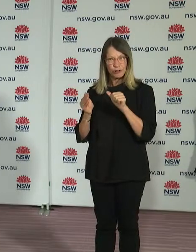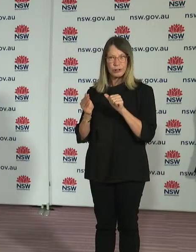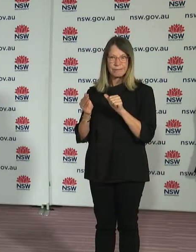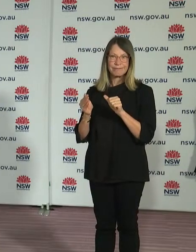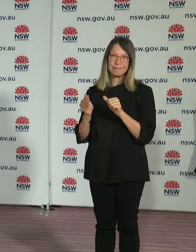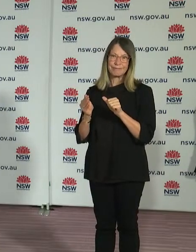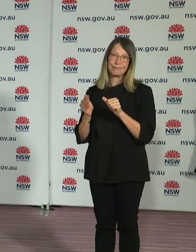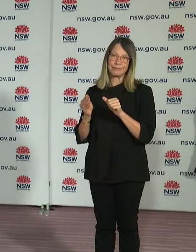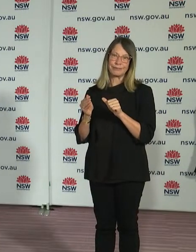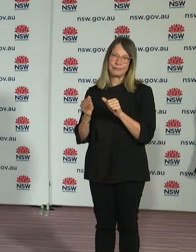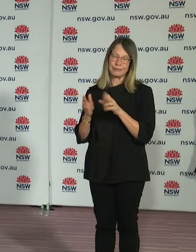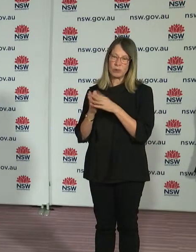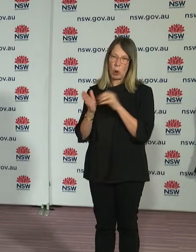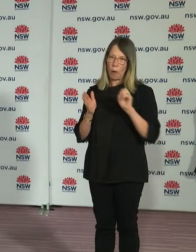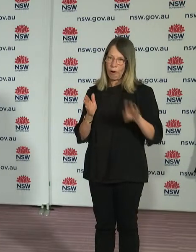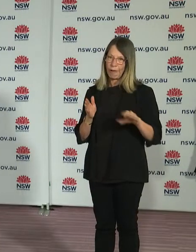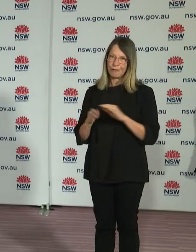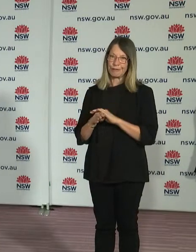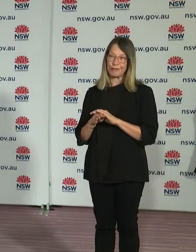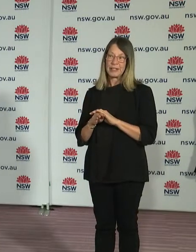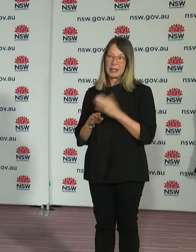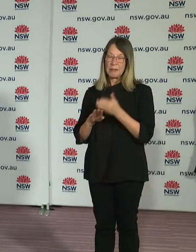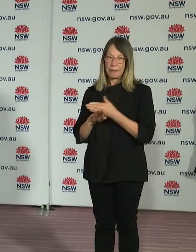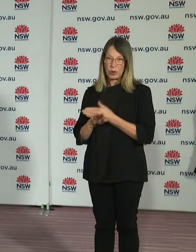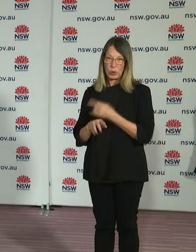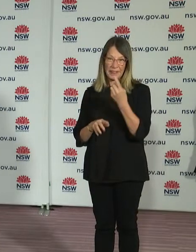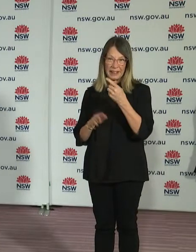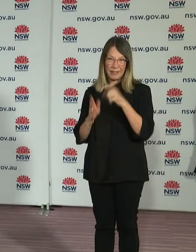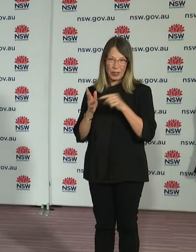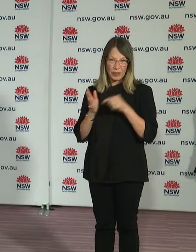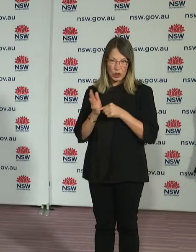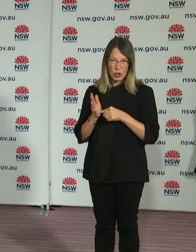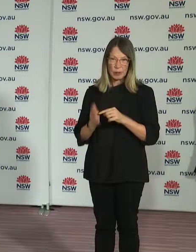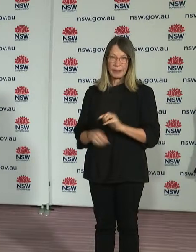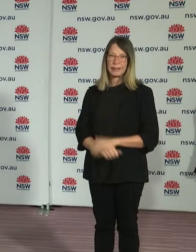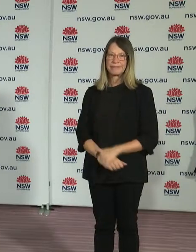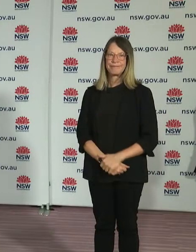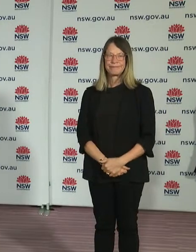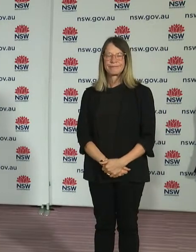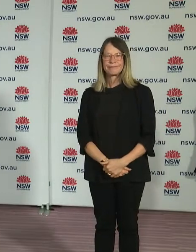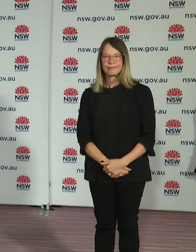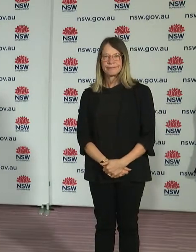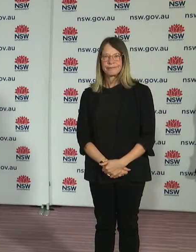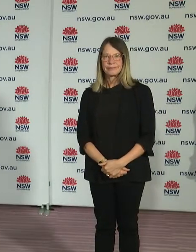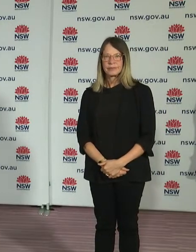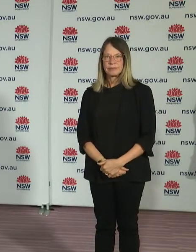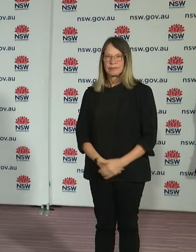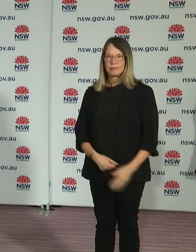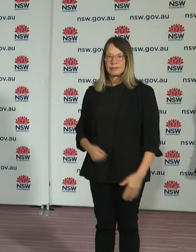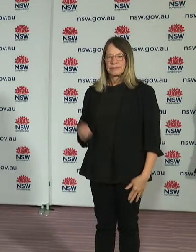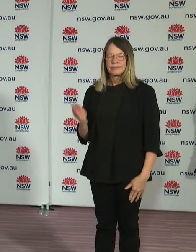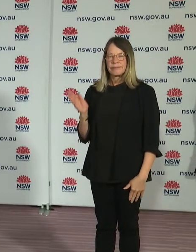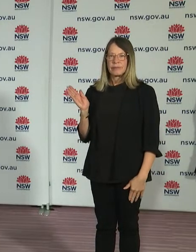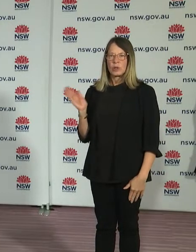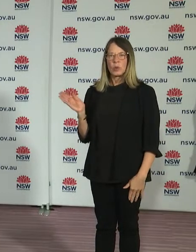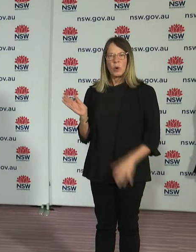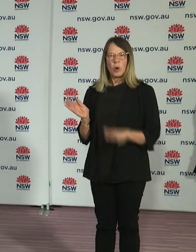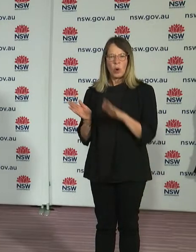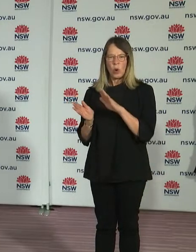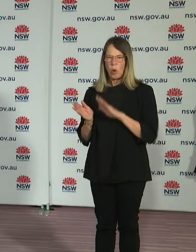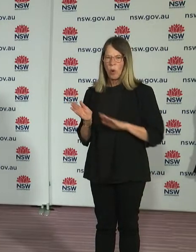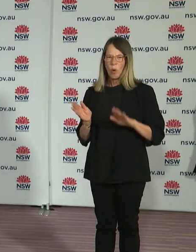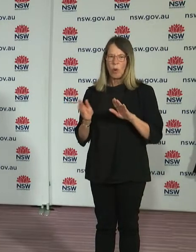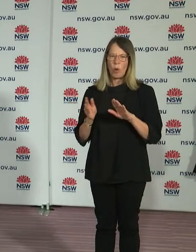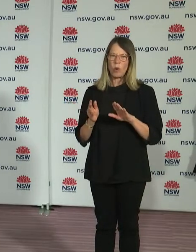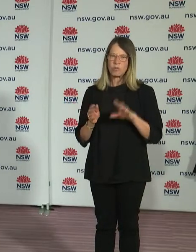and it's fair to say New South Wales has been very consistent in what we think. New South Wales has been